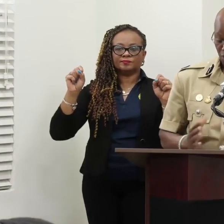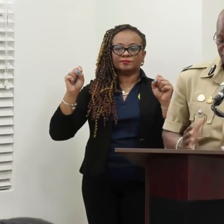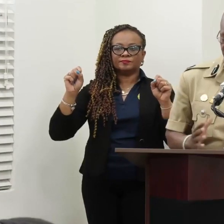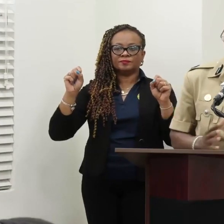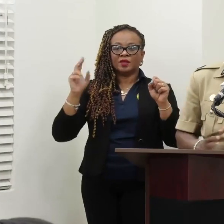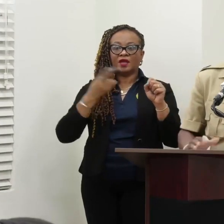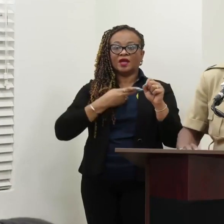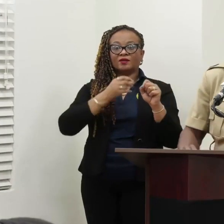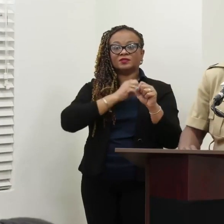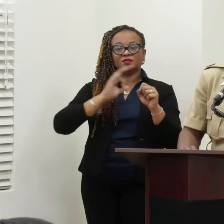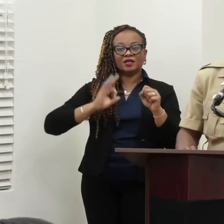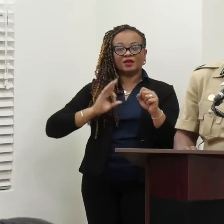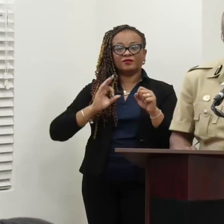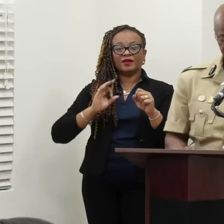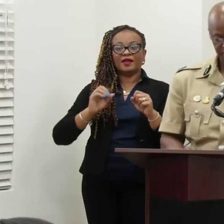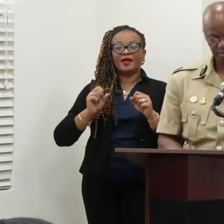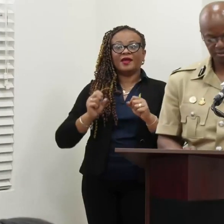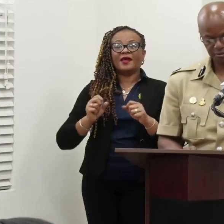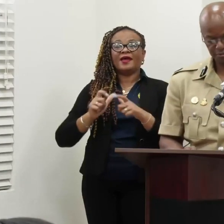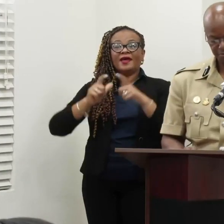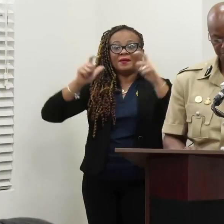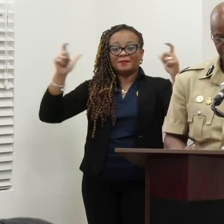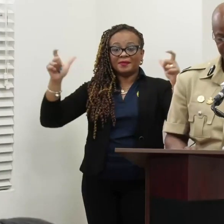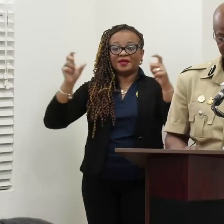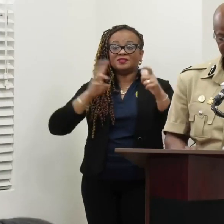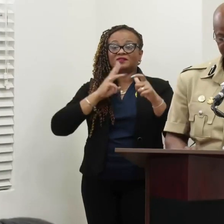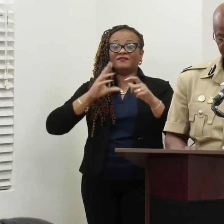Our officers are reporting heavy flooding